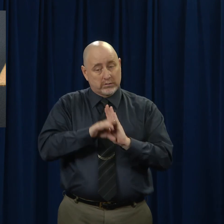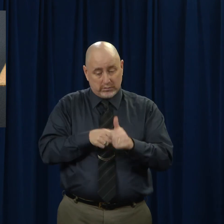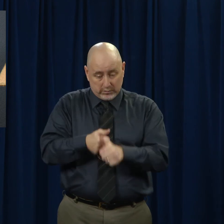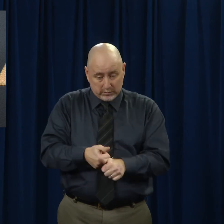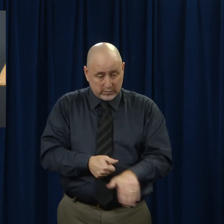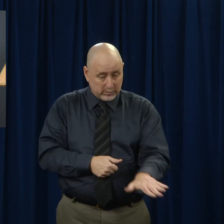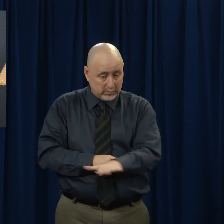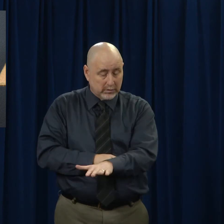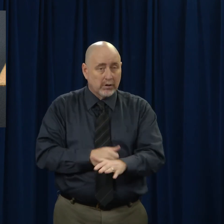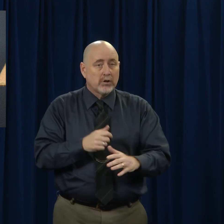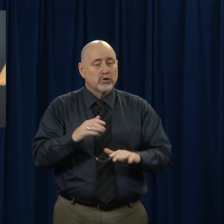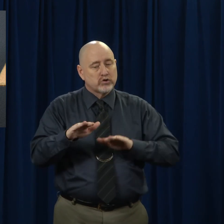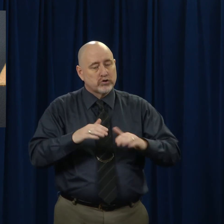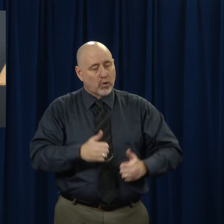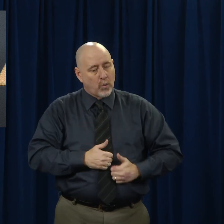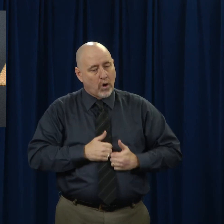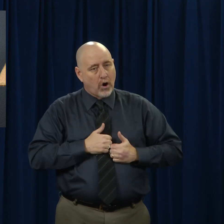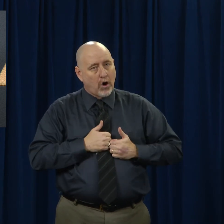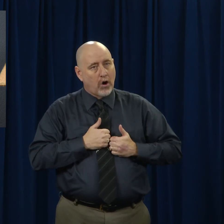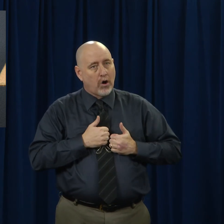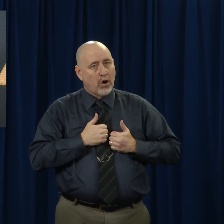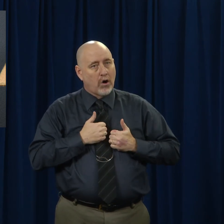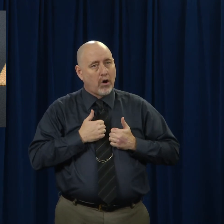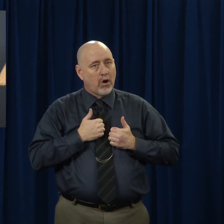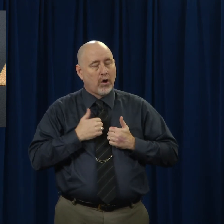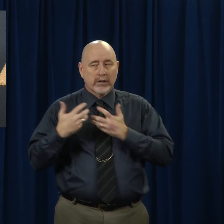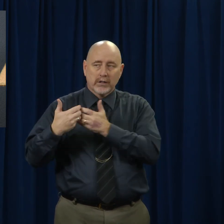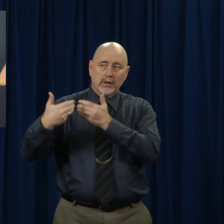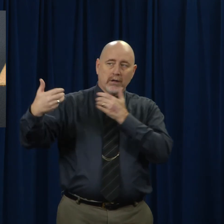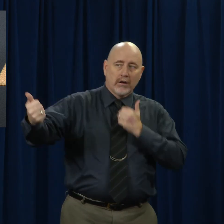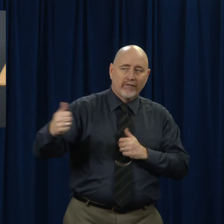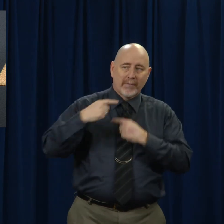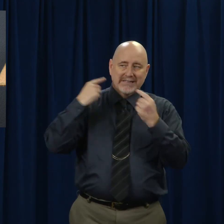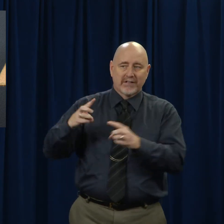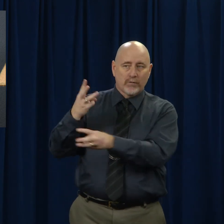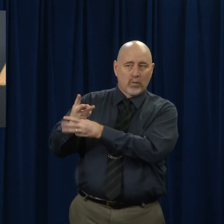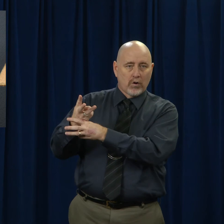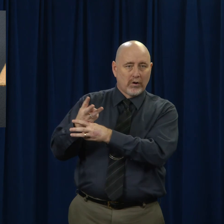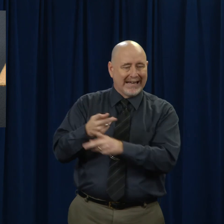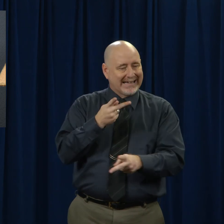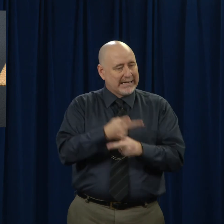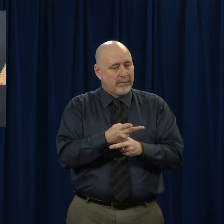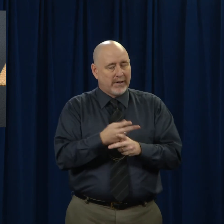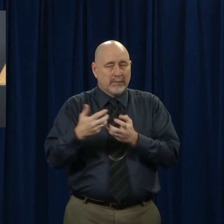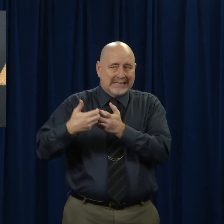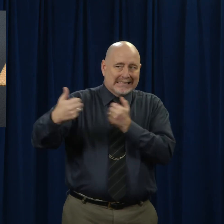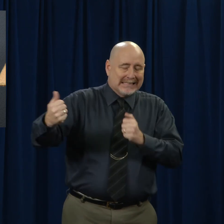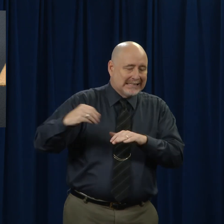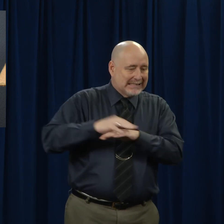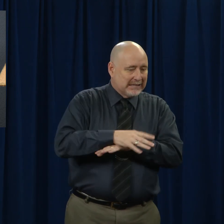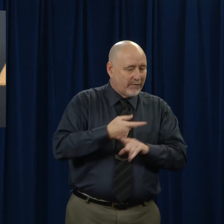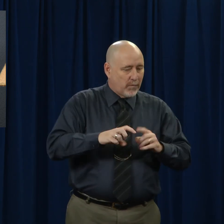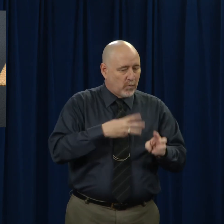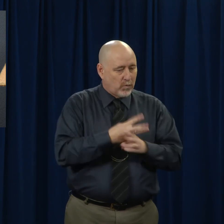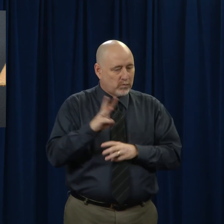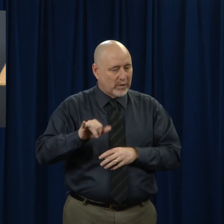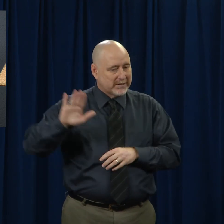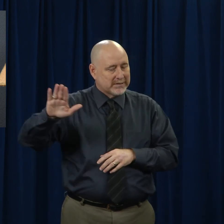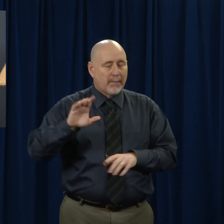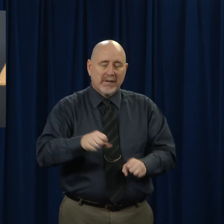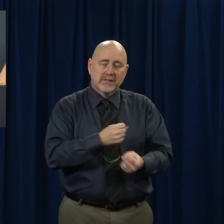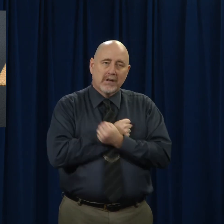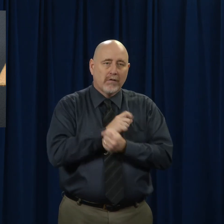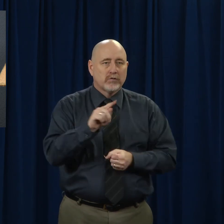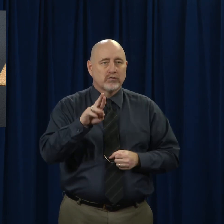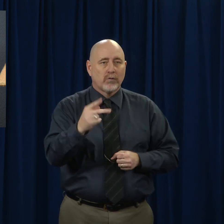be raised to walk separate from the sinful world, if we're going to keep them unspotted from the world, they've got to have a love